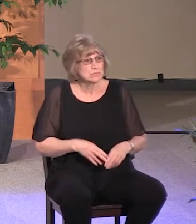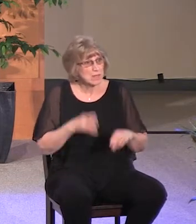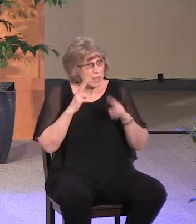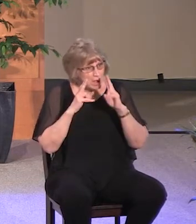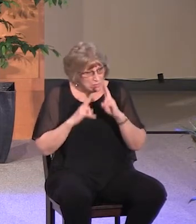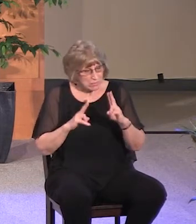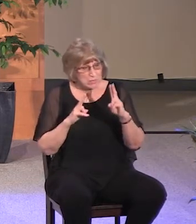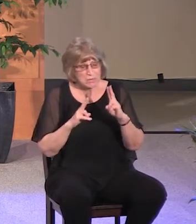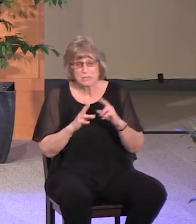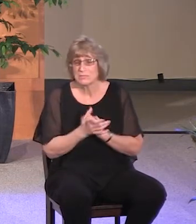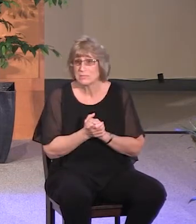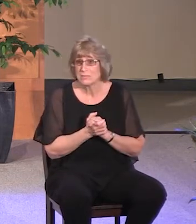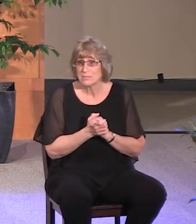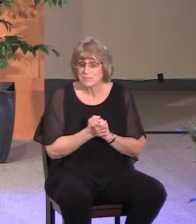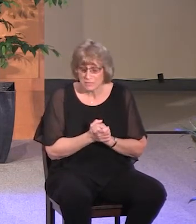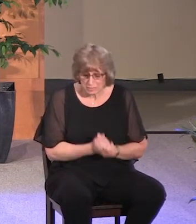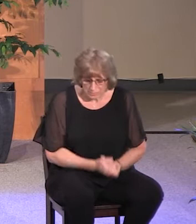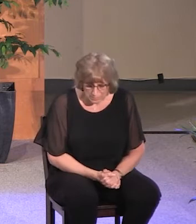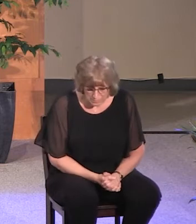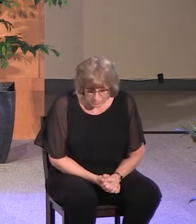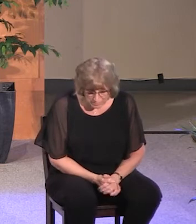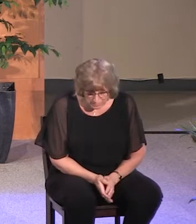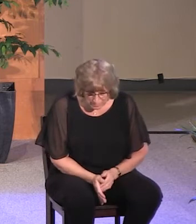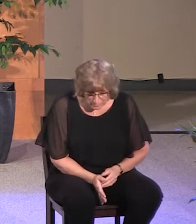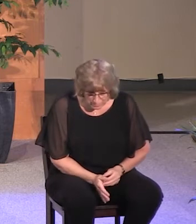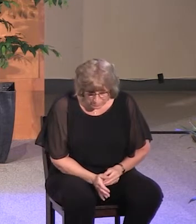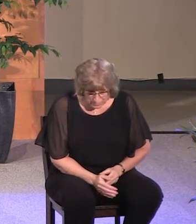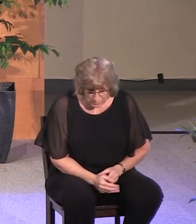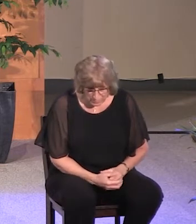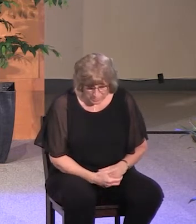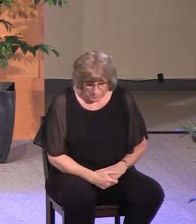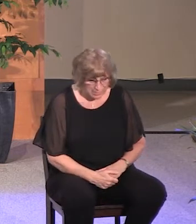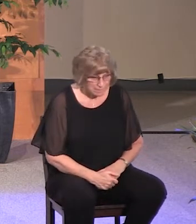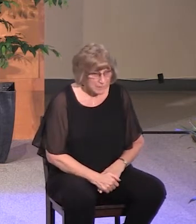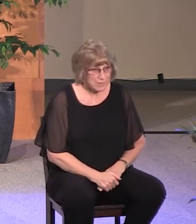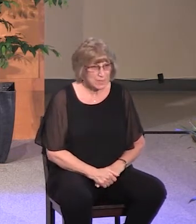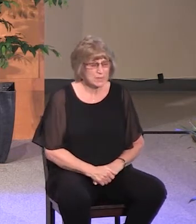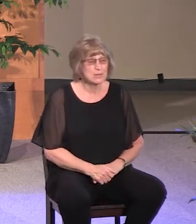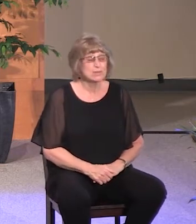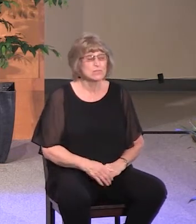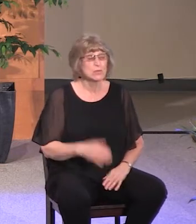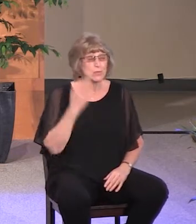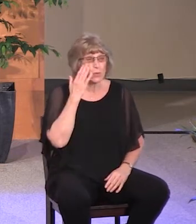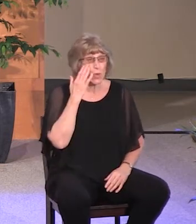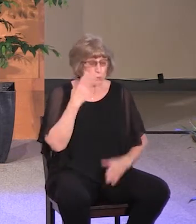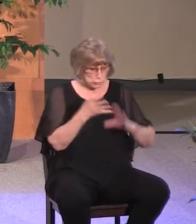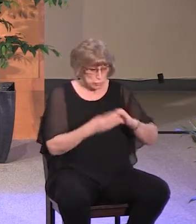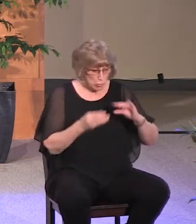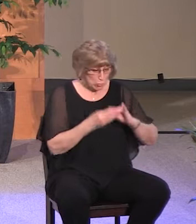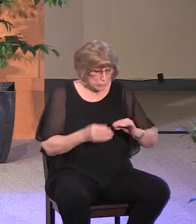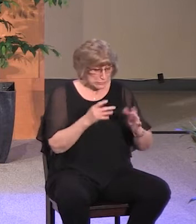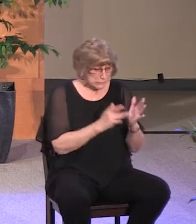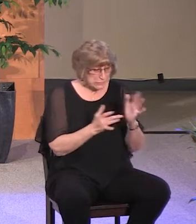that were not in alignment with oneness. He overturned tables of the money changers. He called the